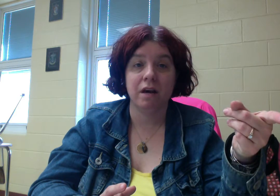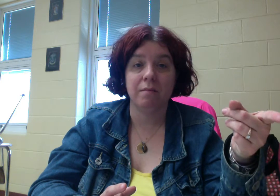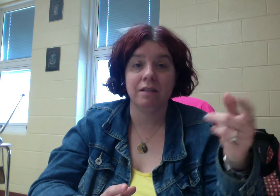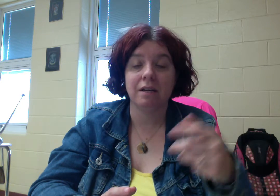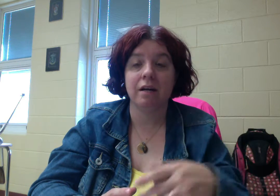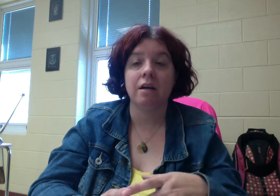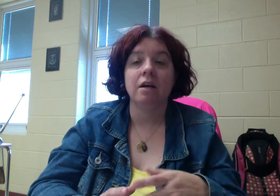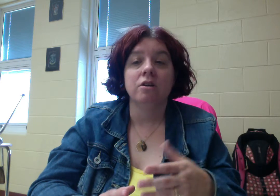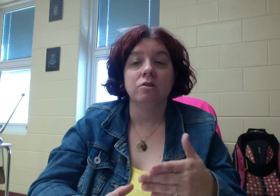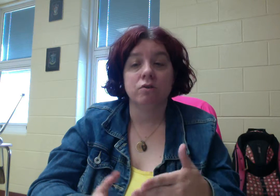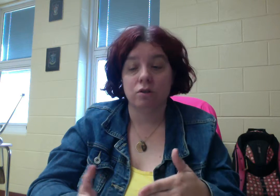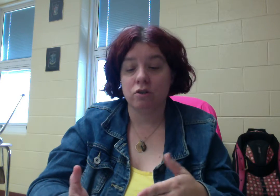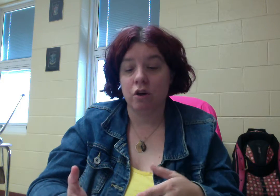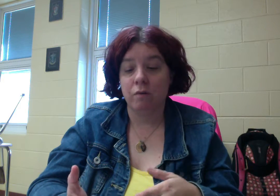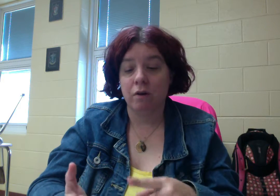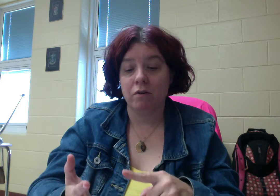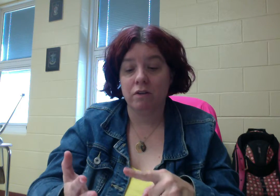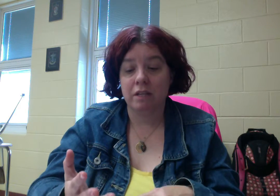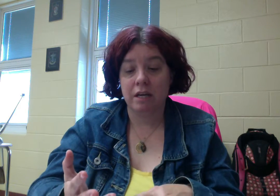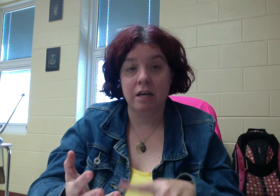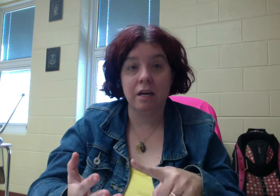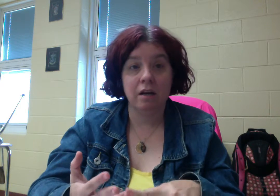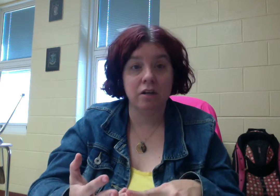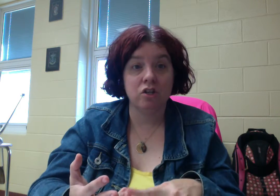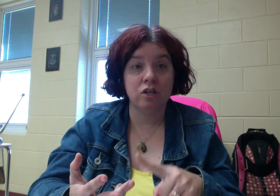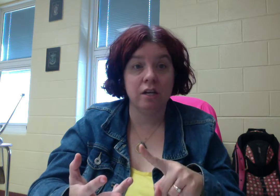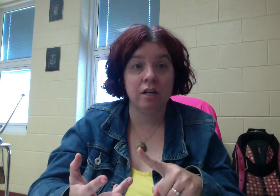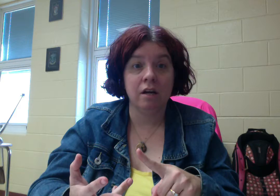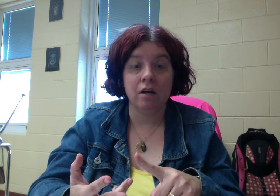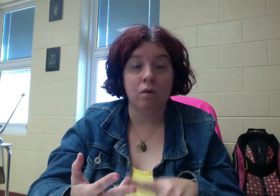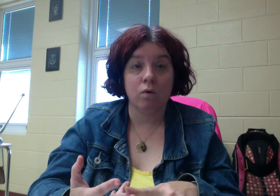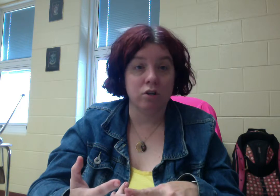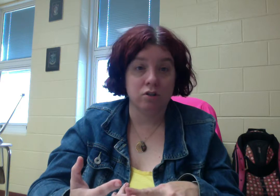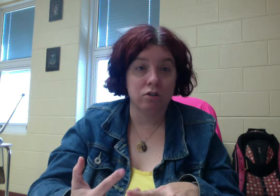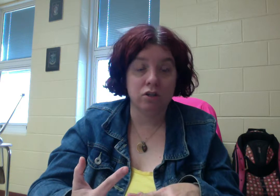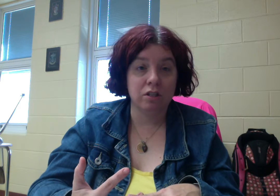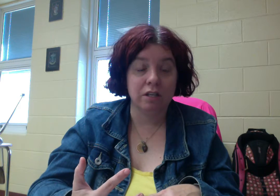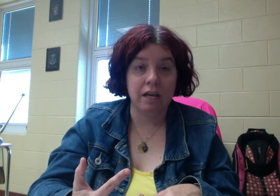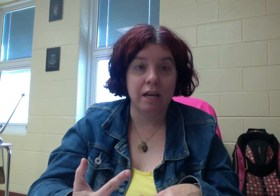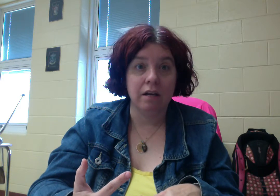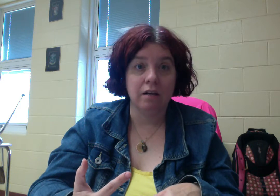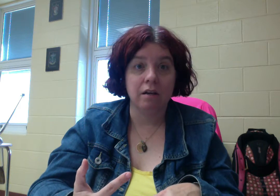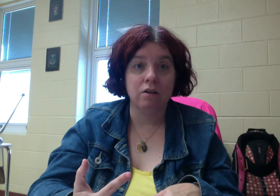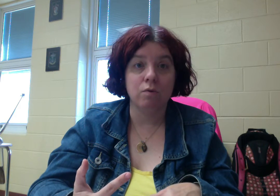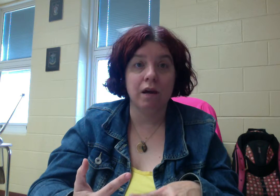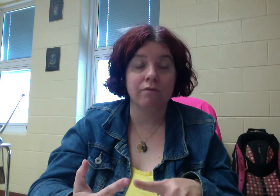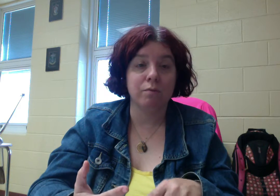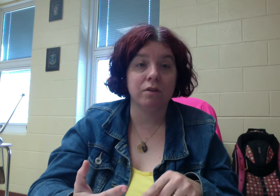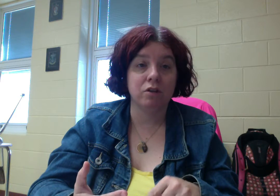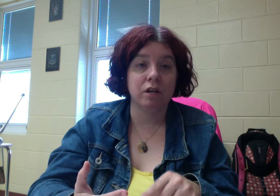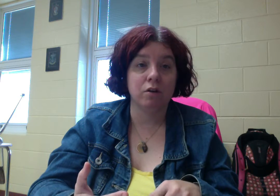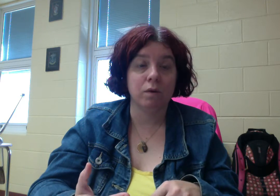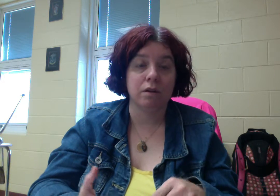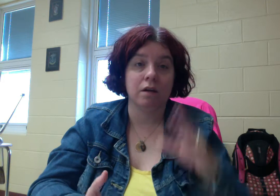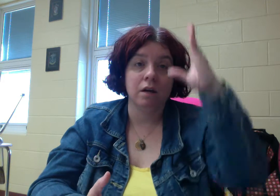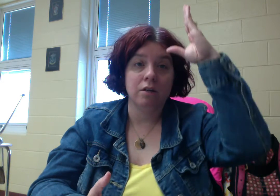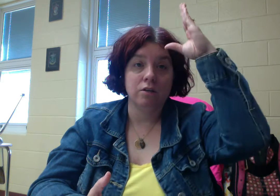dominant side. So to determine whether if it's a he, a she, or just an it, you would have to put the gender with it.